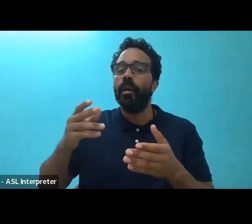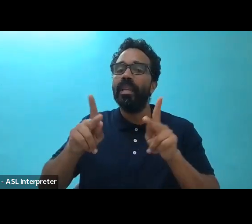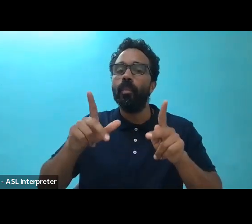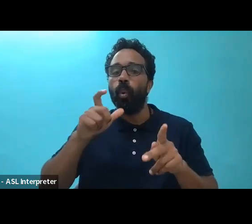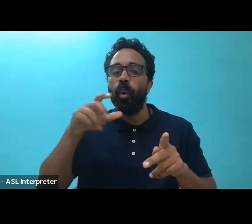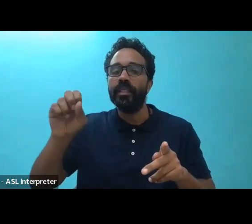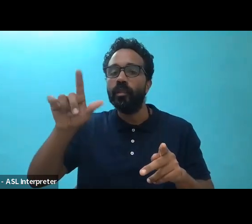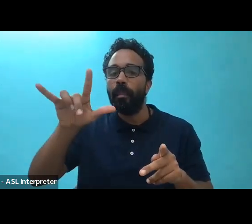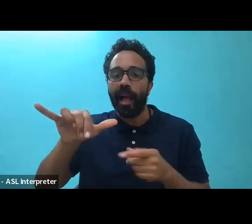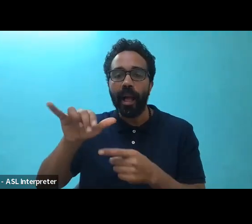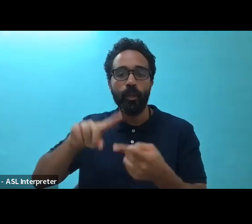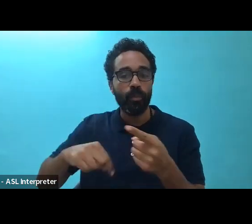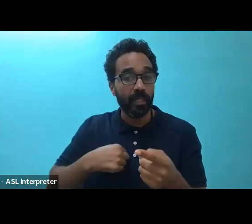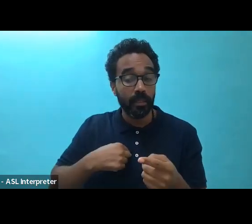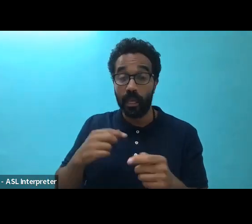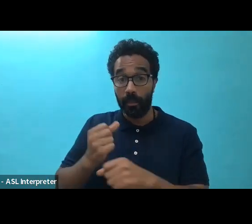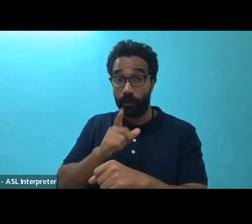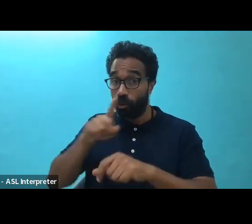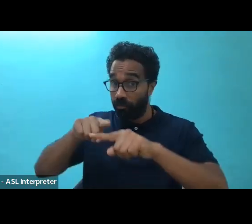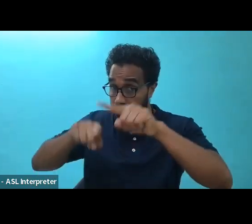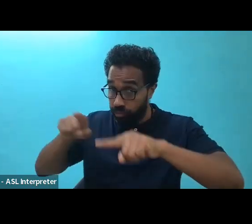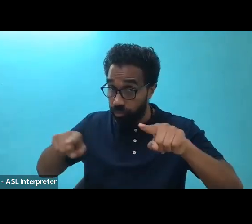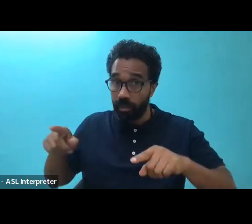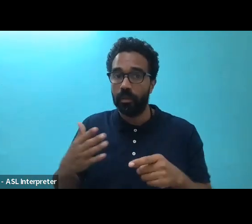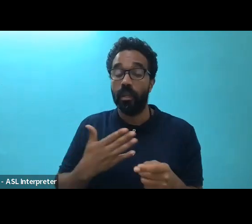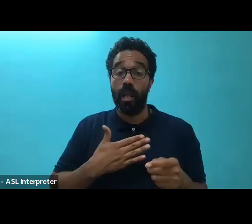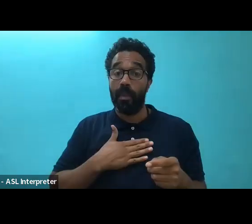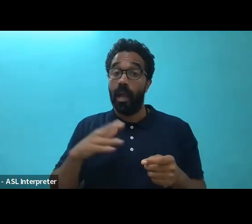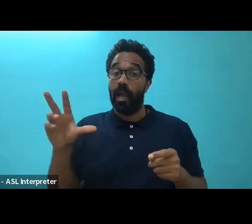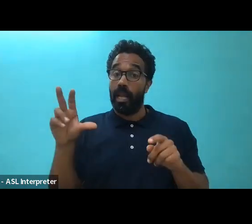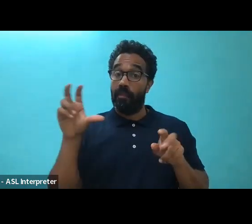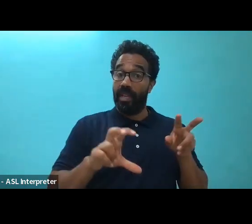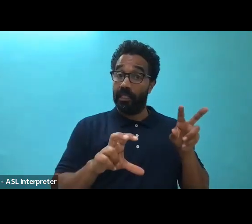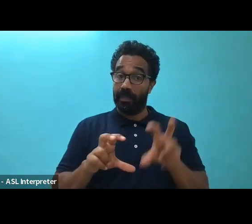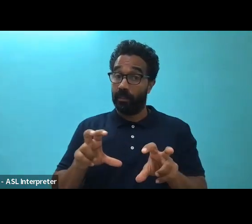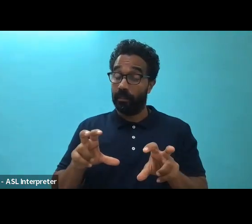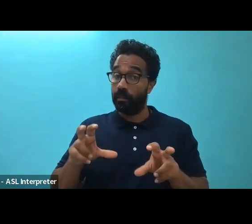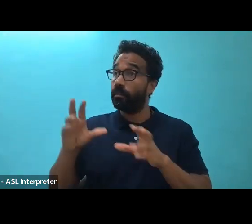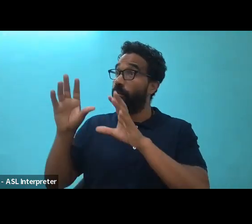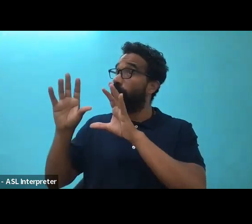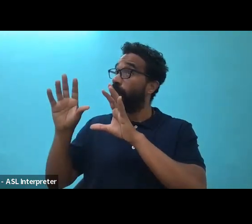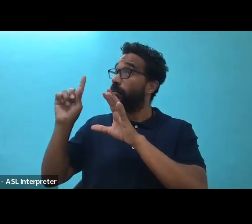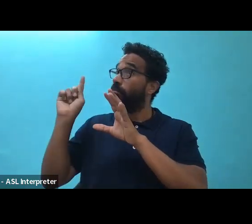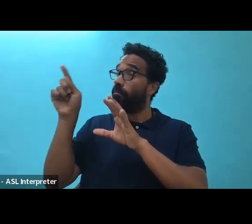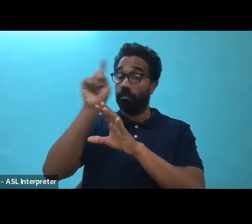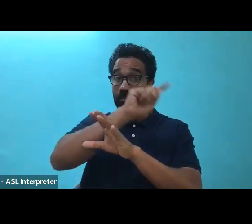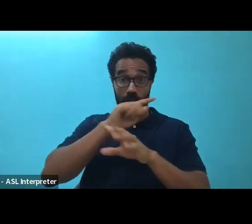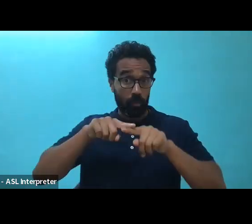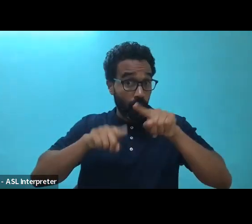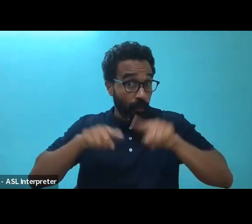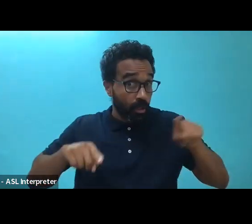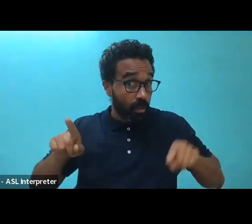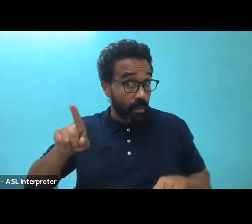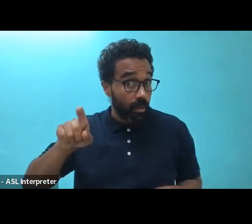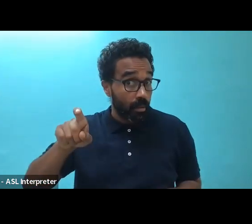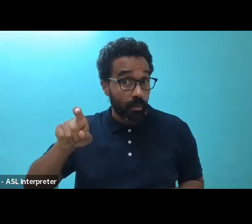are having investment of funds, are your investment houses diverse? Are you even